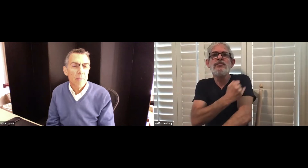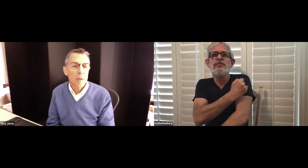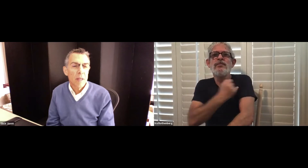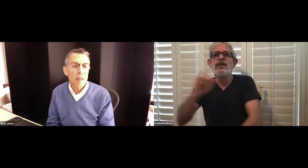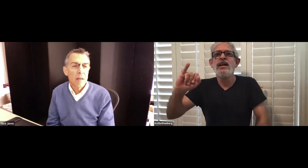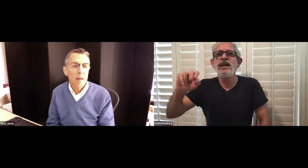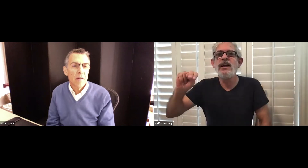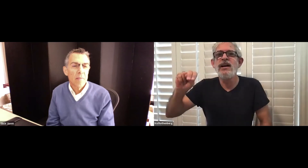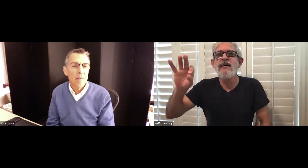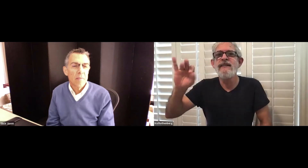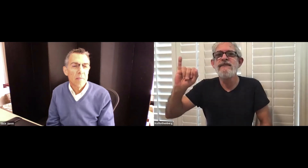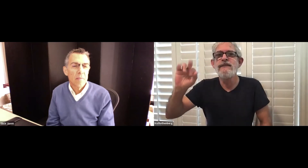in